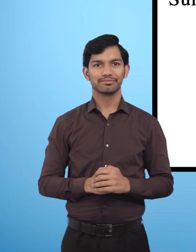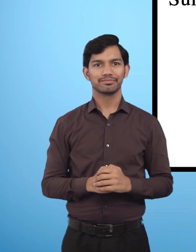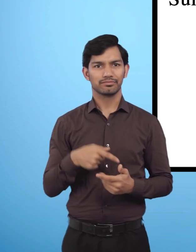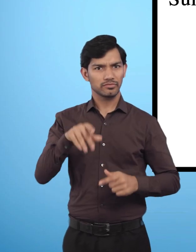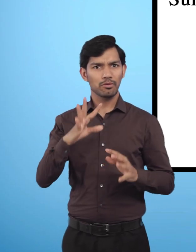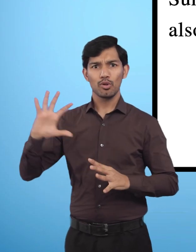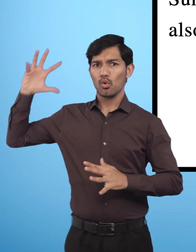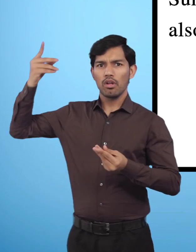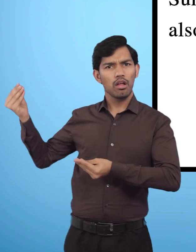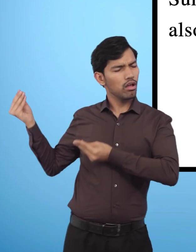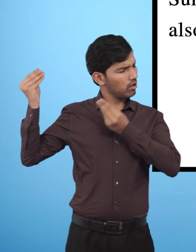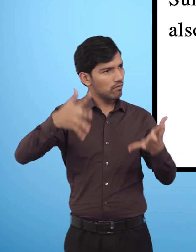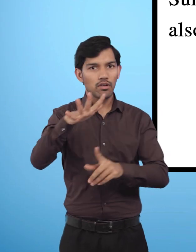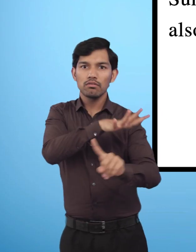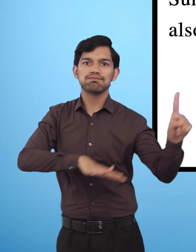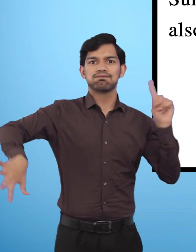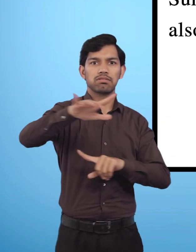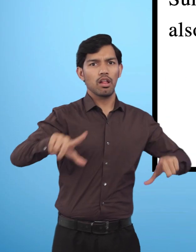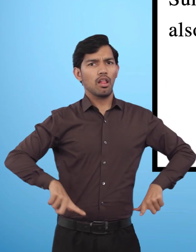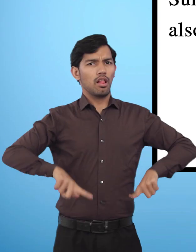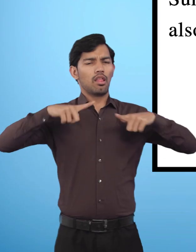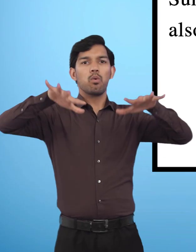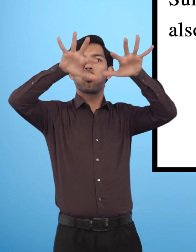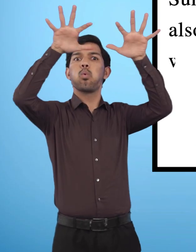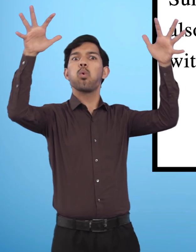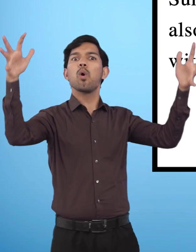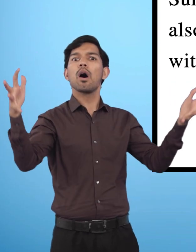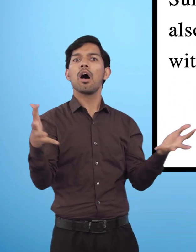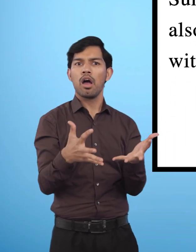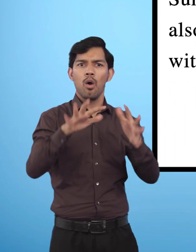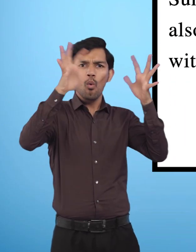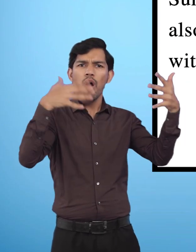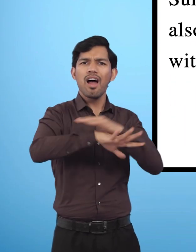The sun also provides all living beings on earth with heat and light.